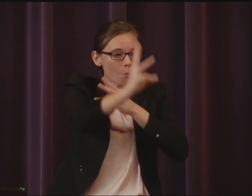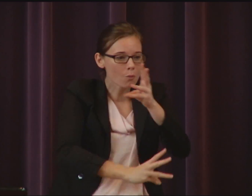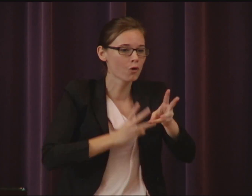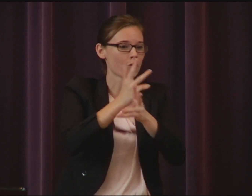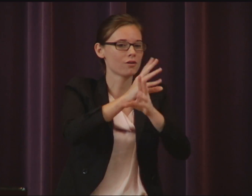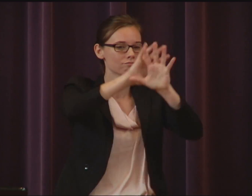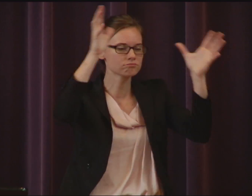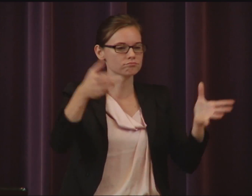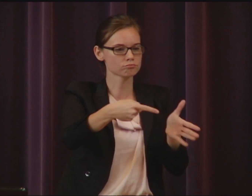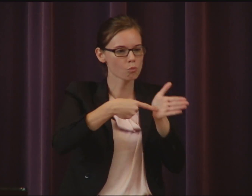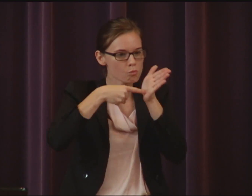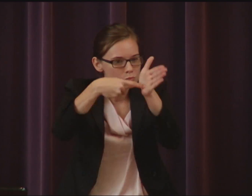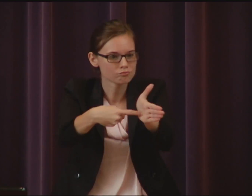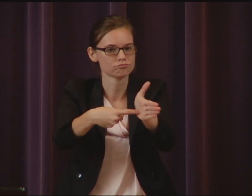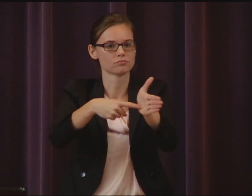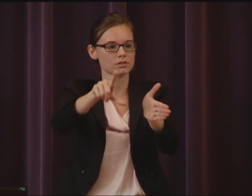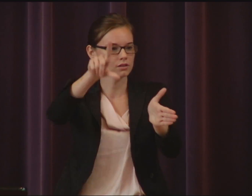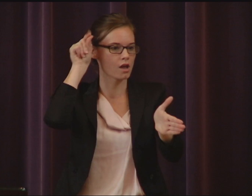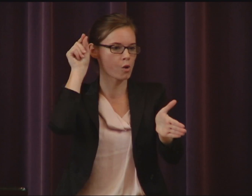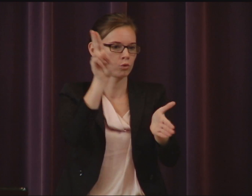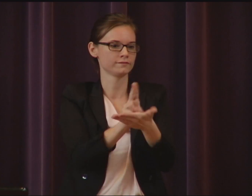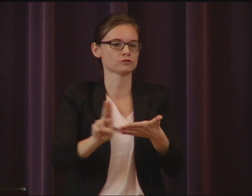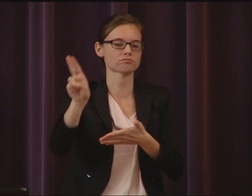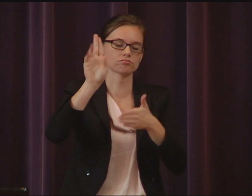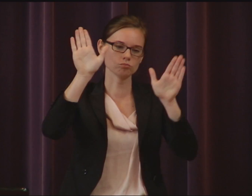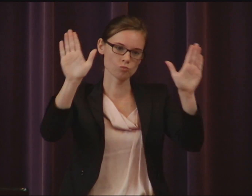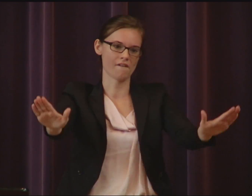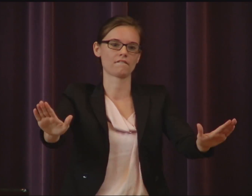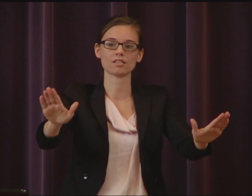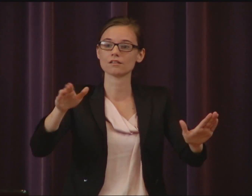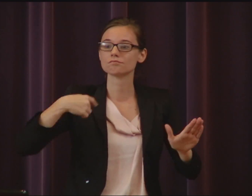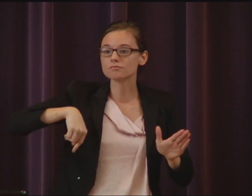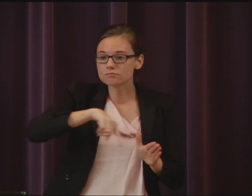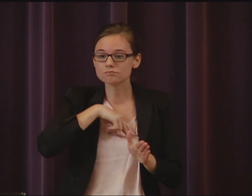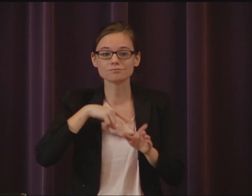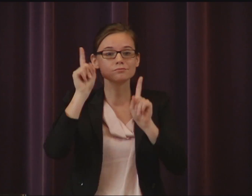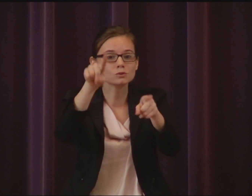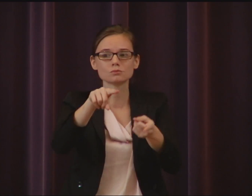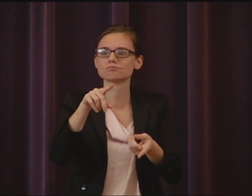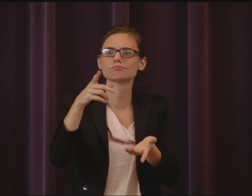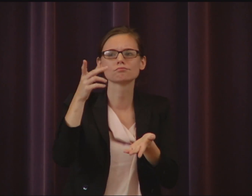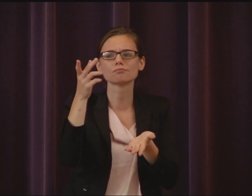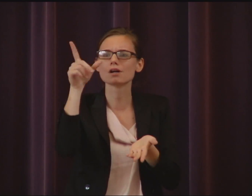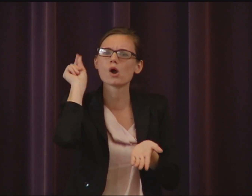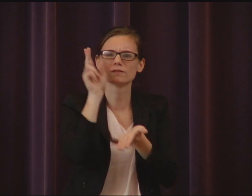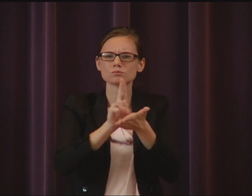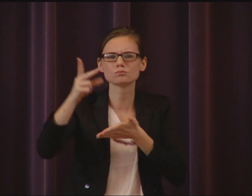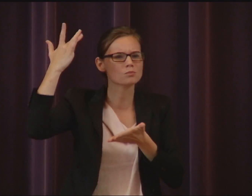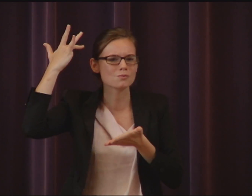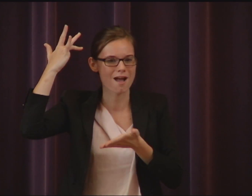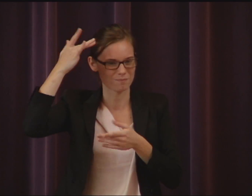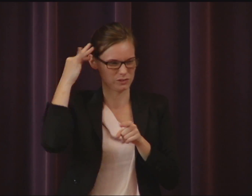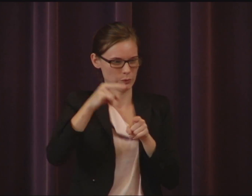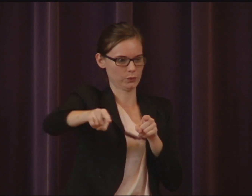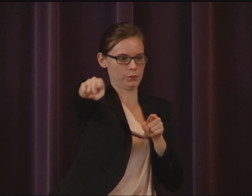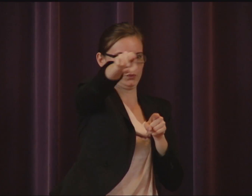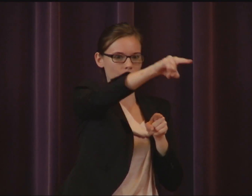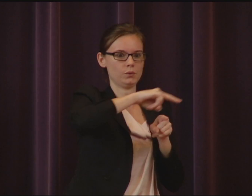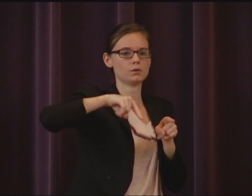From the various parts in which you live around the world, you represent this university so well. And the reason